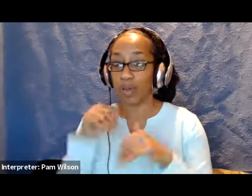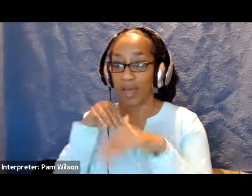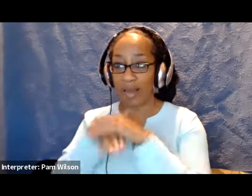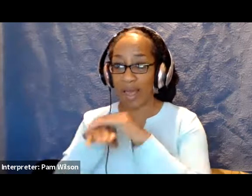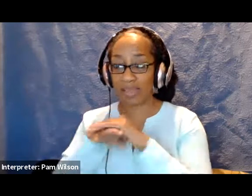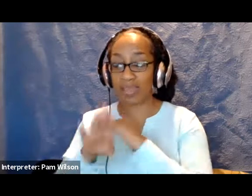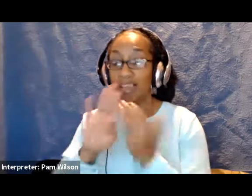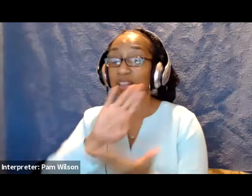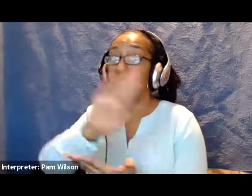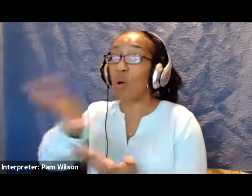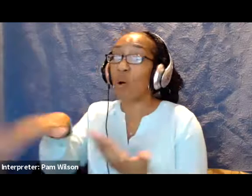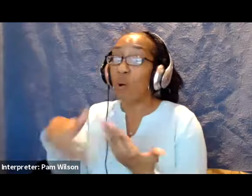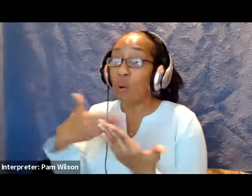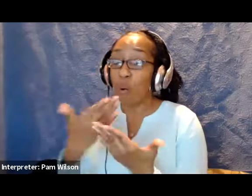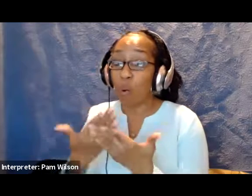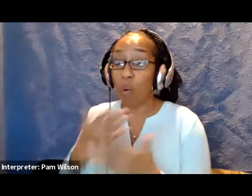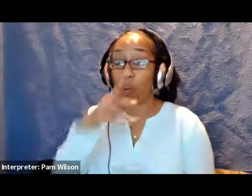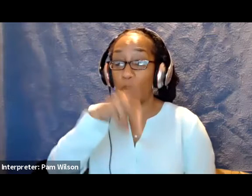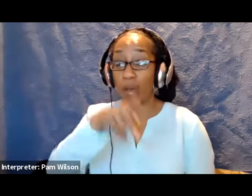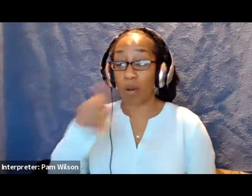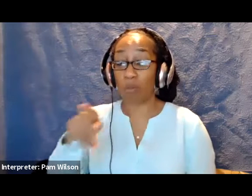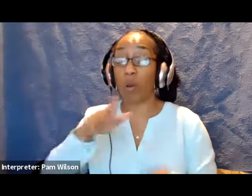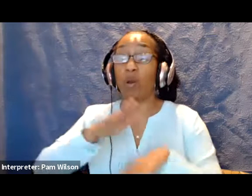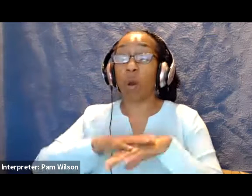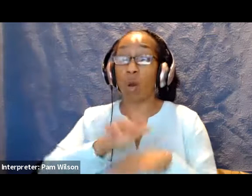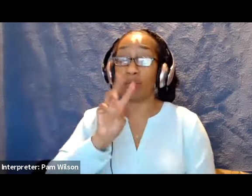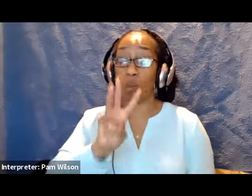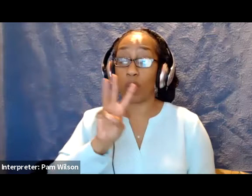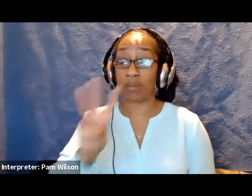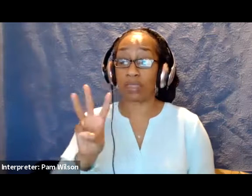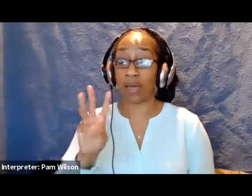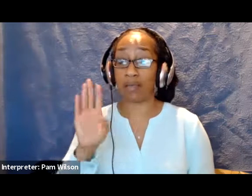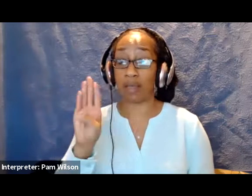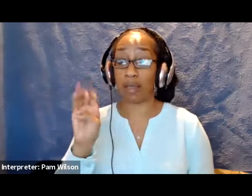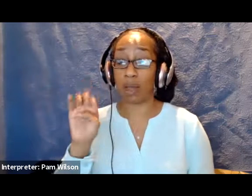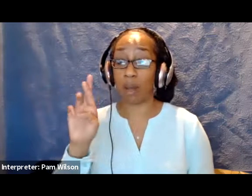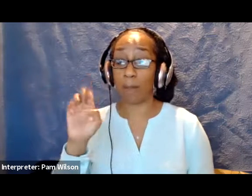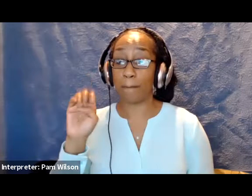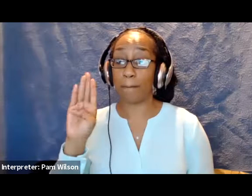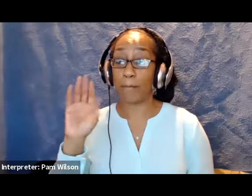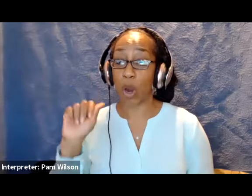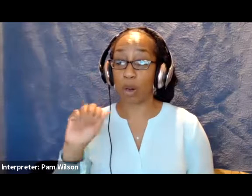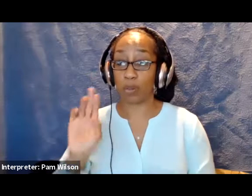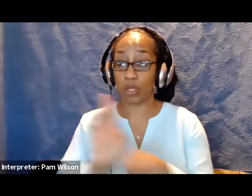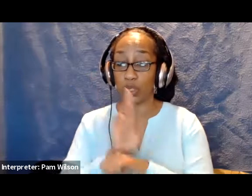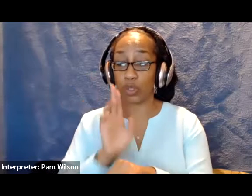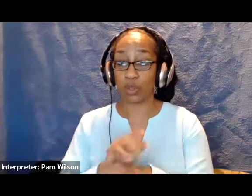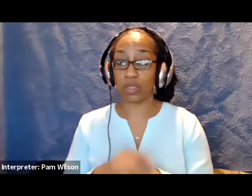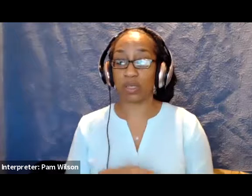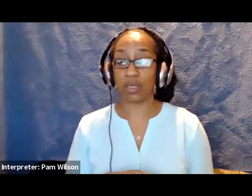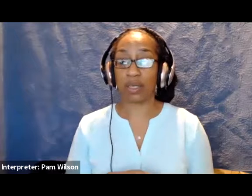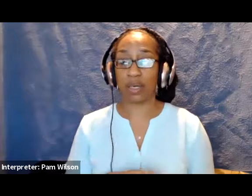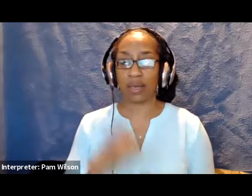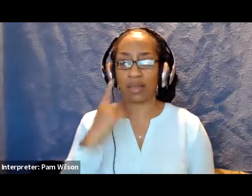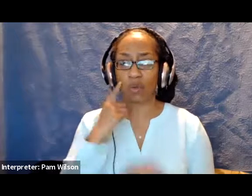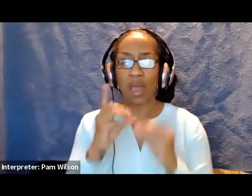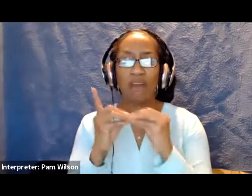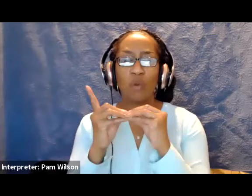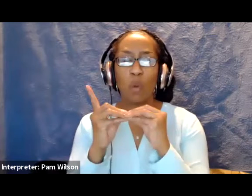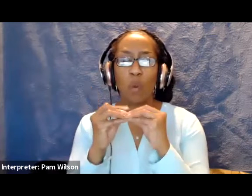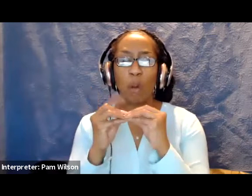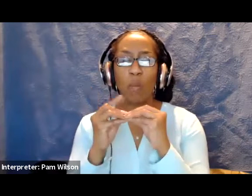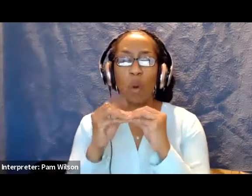whole PowerPoint presentation that Barbara used. Okay, and I believe we have one more question.